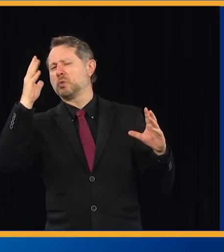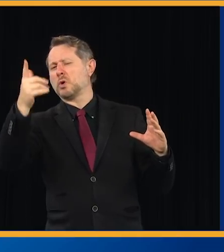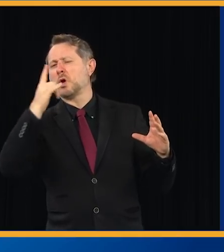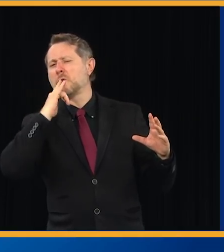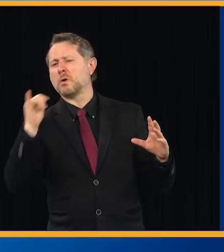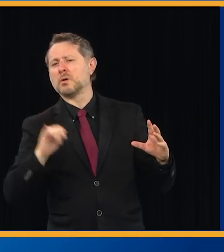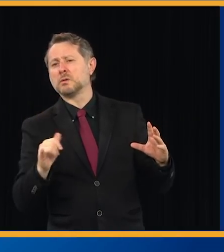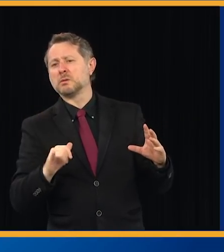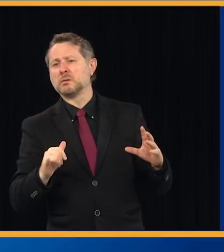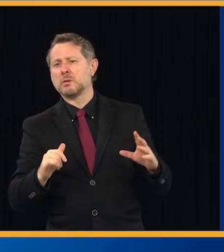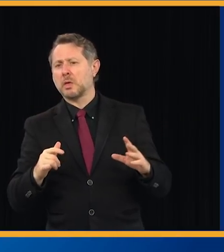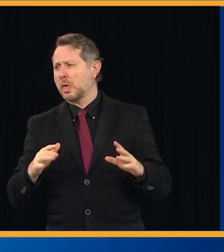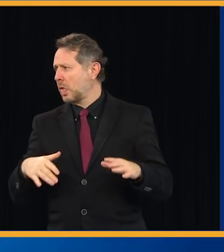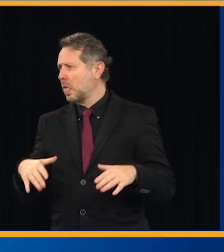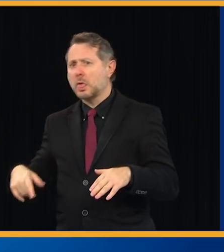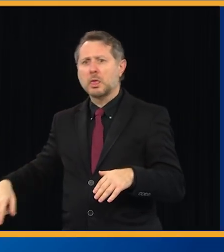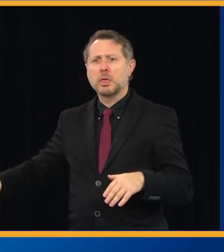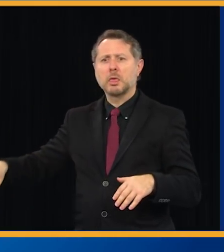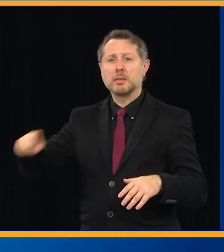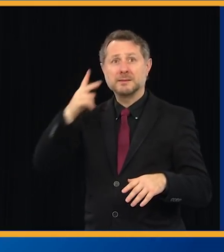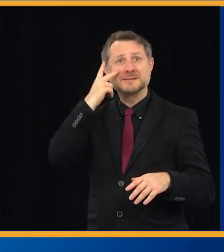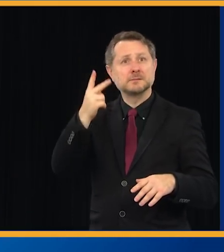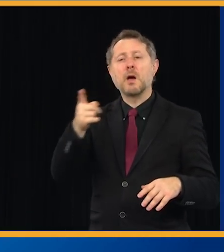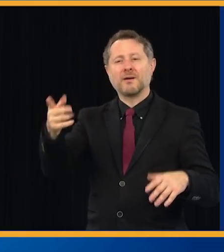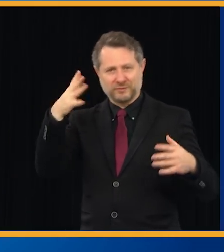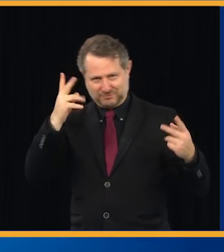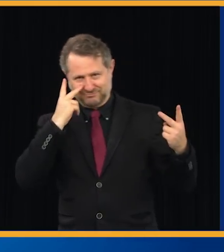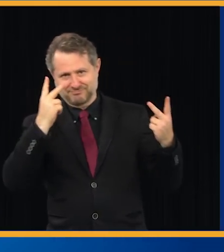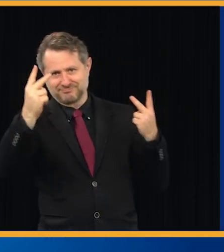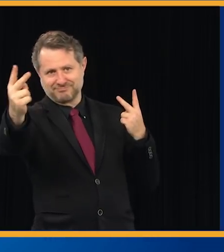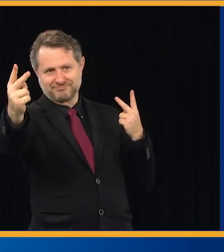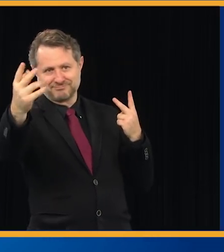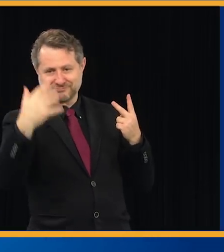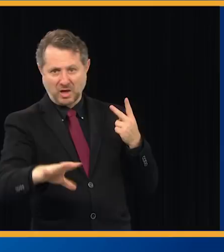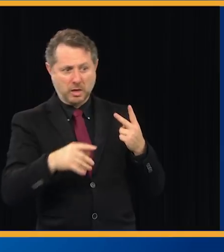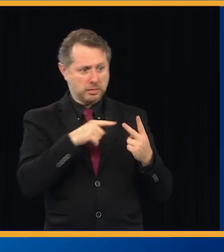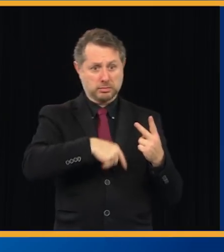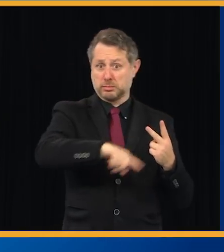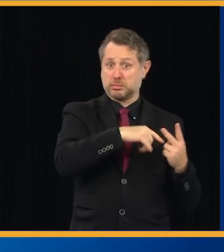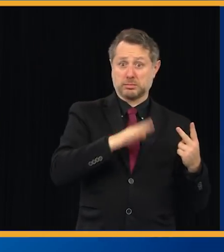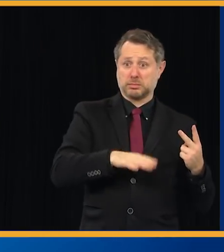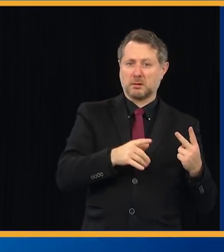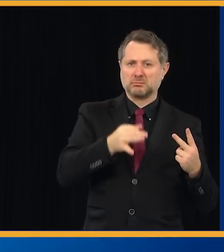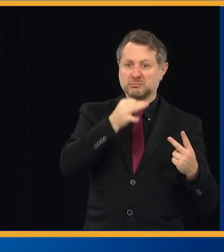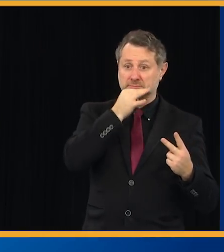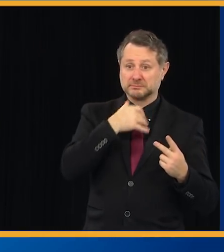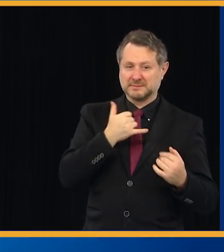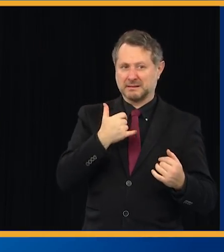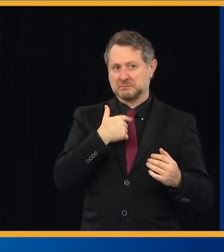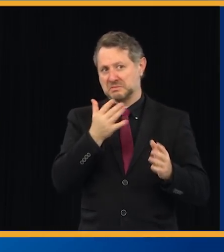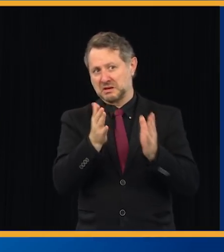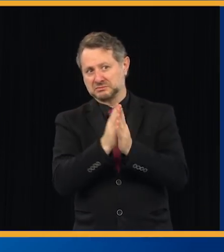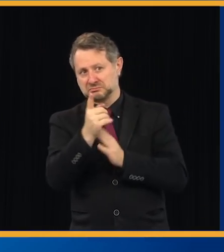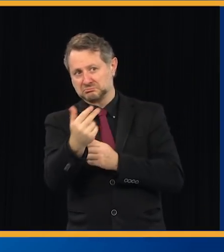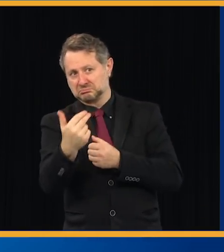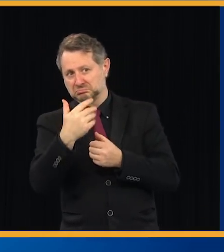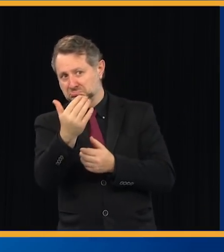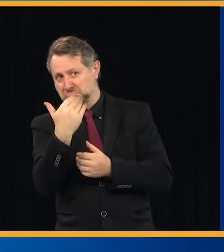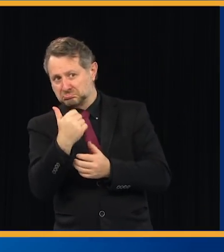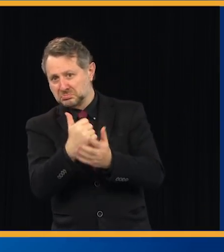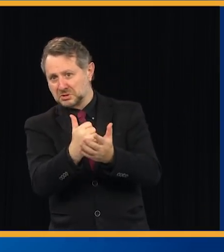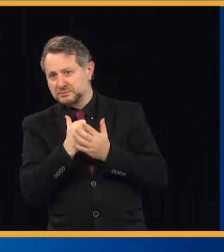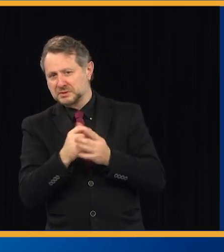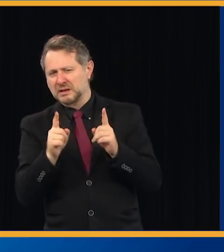a way to get there. And we've asked him to come work with us to bring that kind of visionary aspect